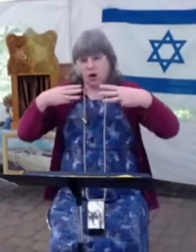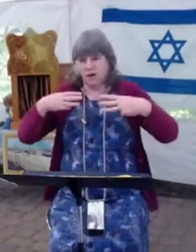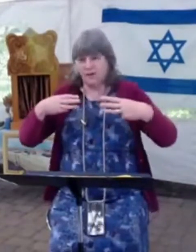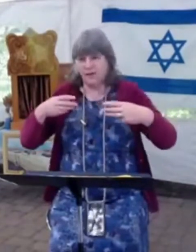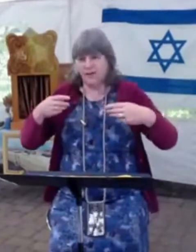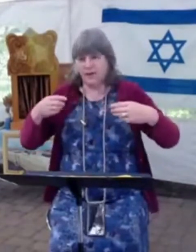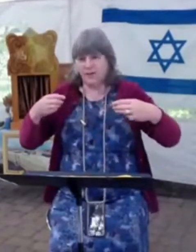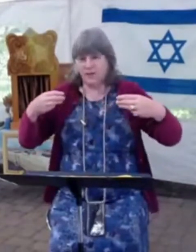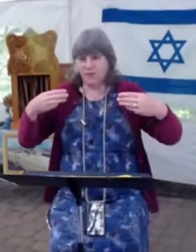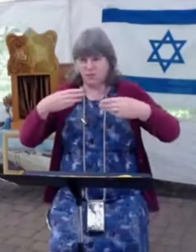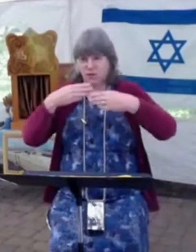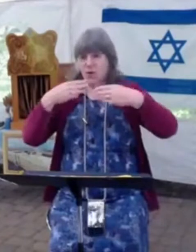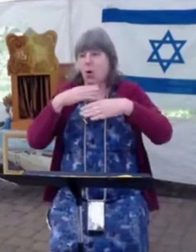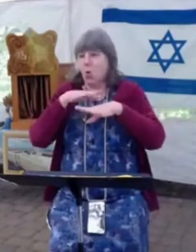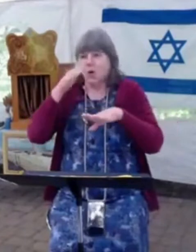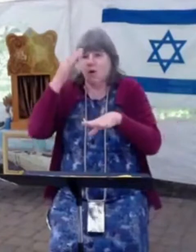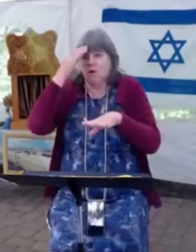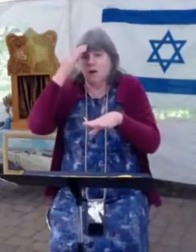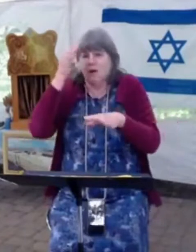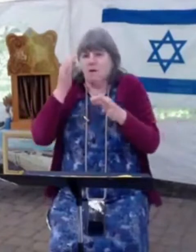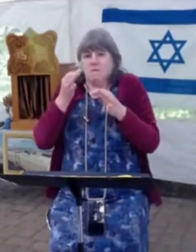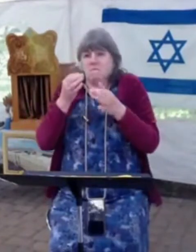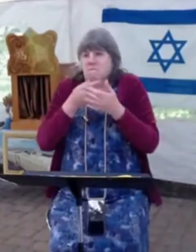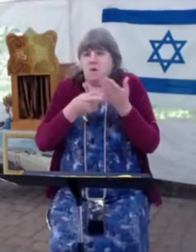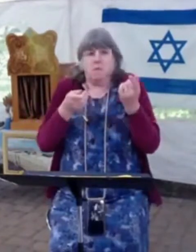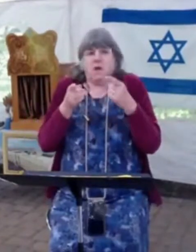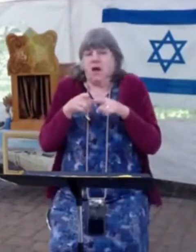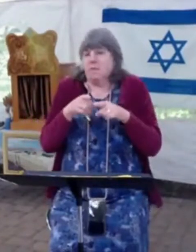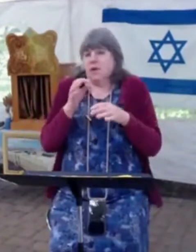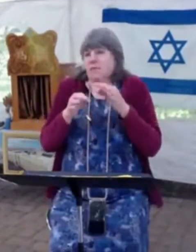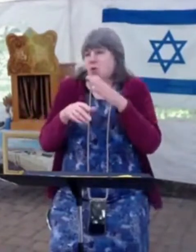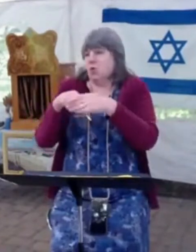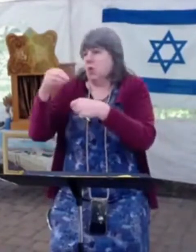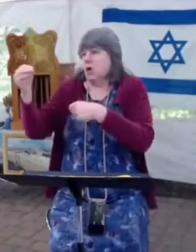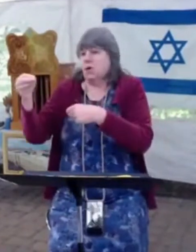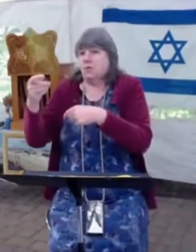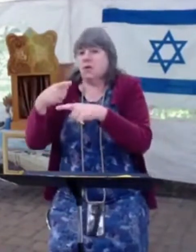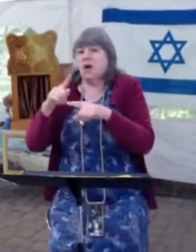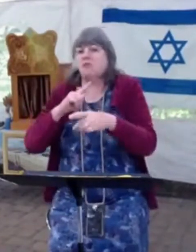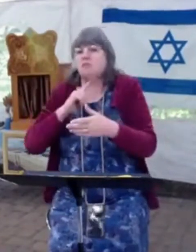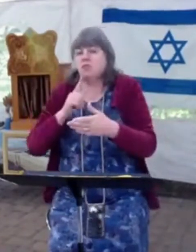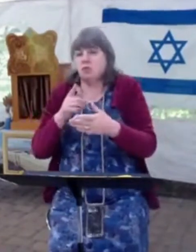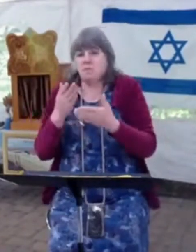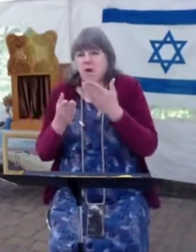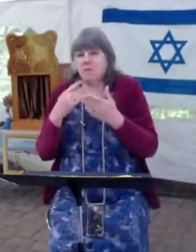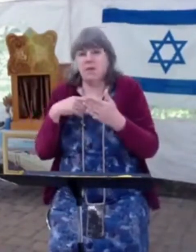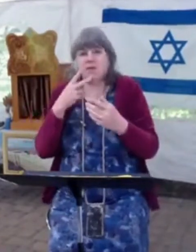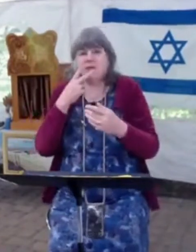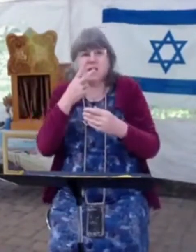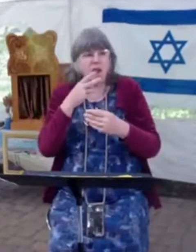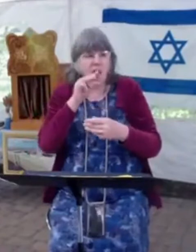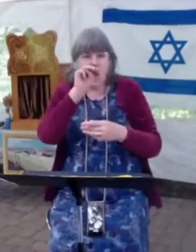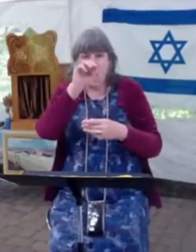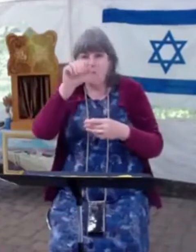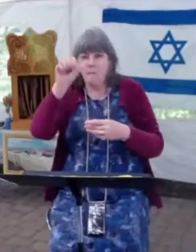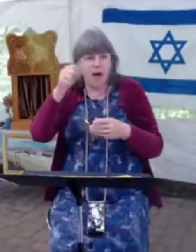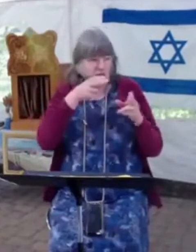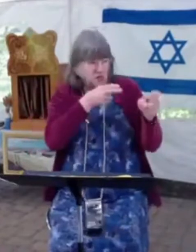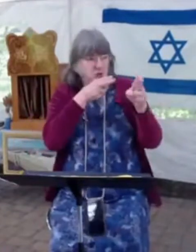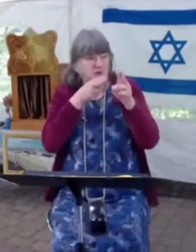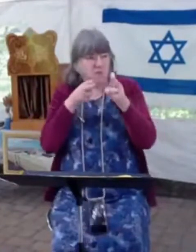When we go out, we don't know if we're going to become, we're going to arrive at the scene of a mass